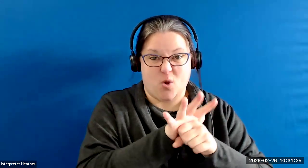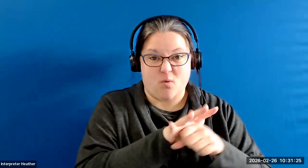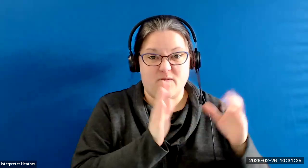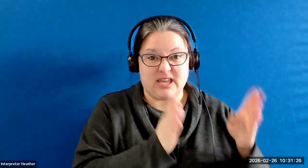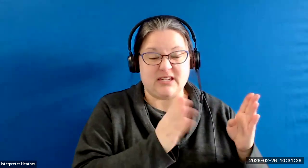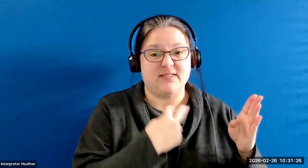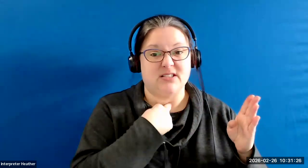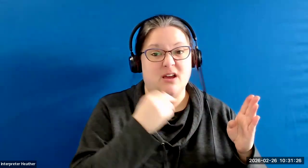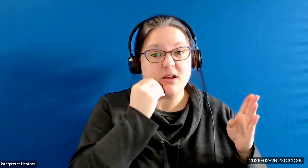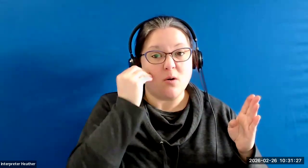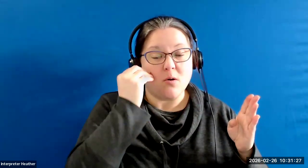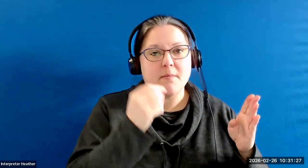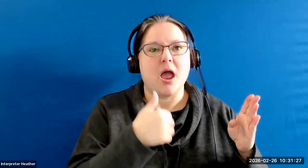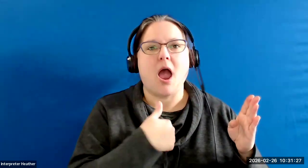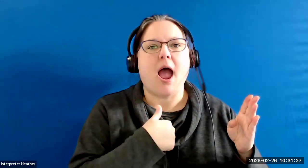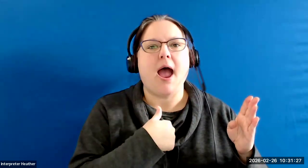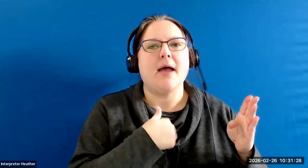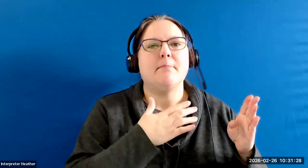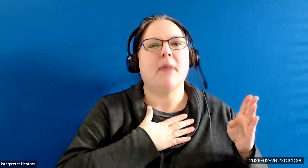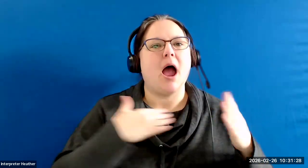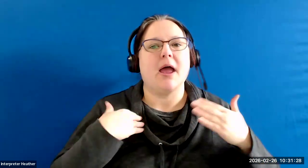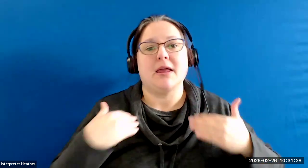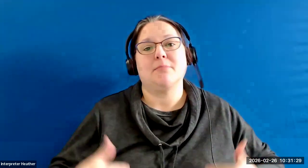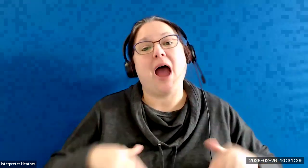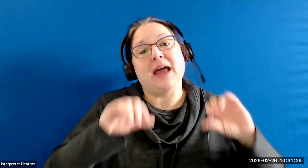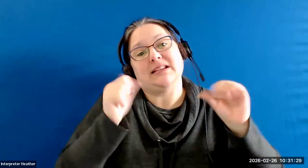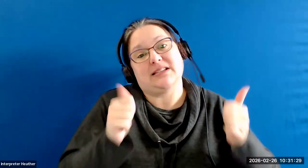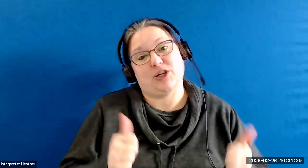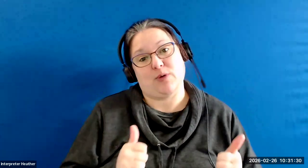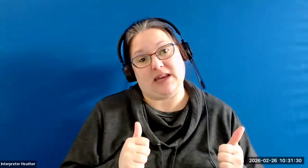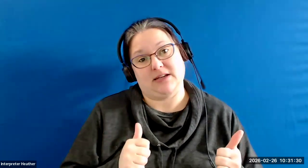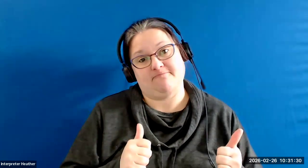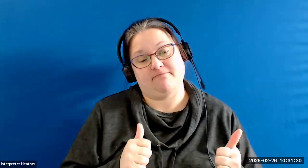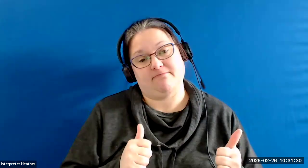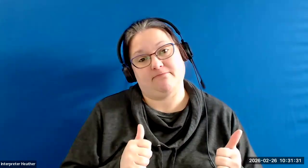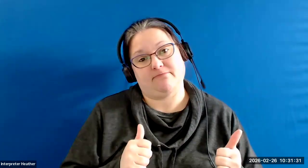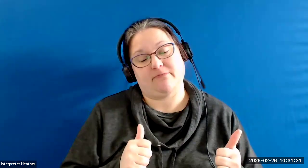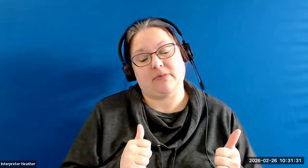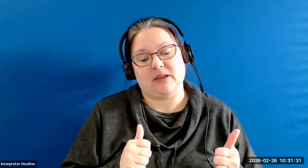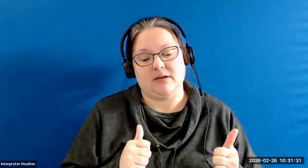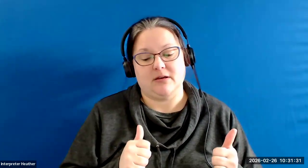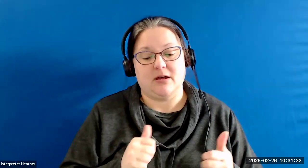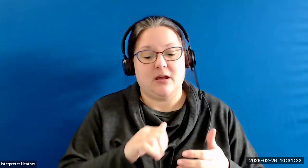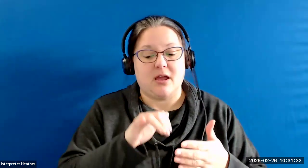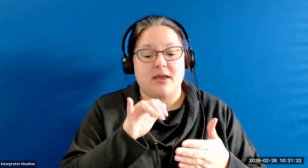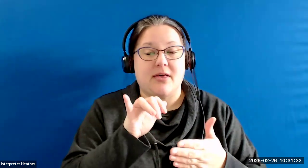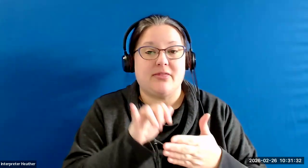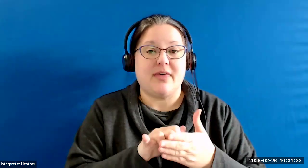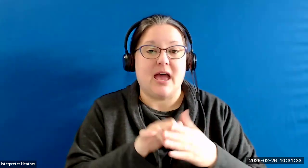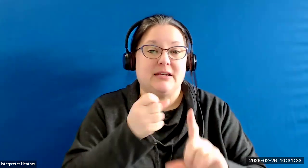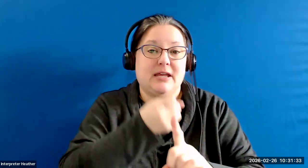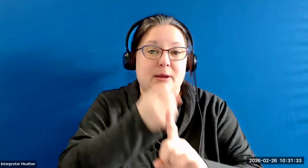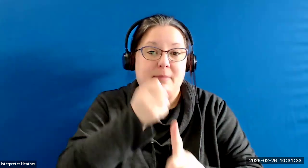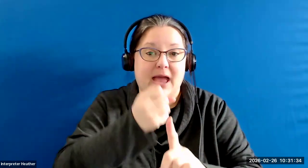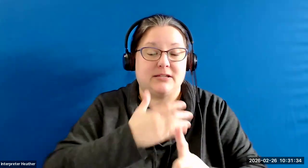I was not my body deteriorated in ways that affected my